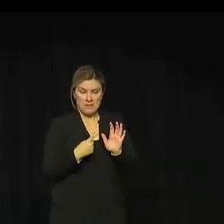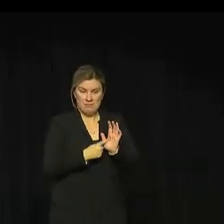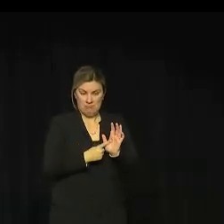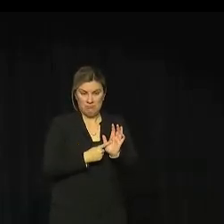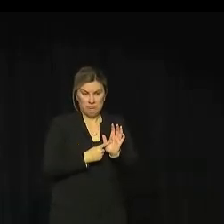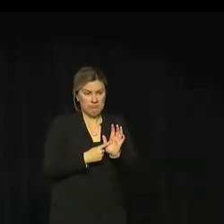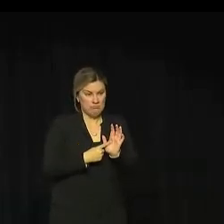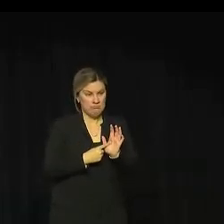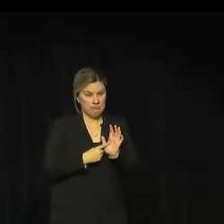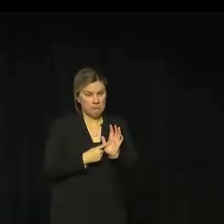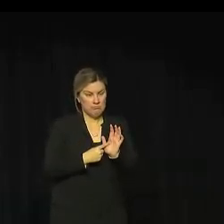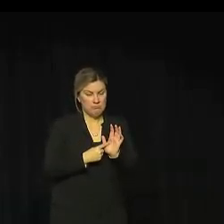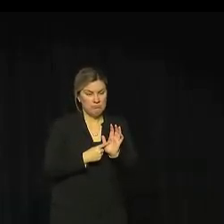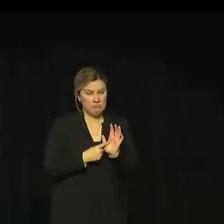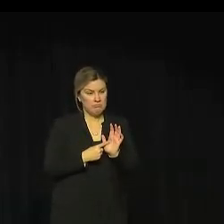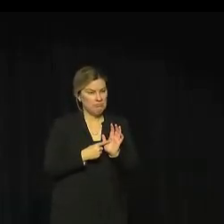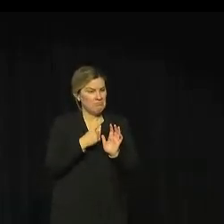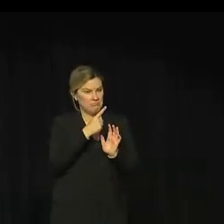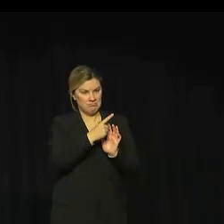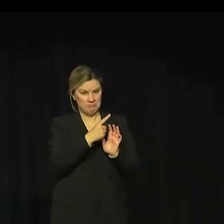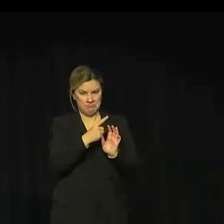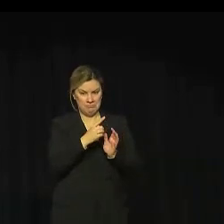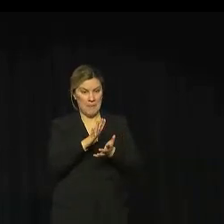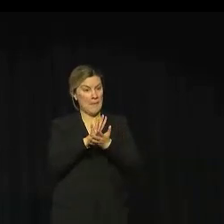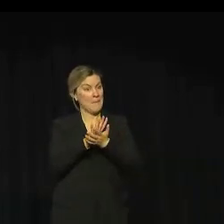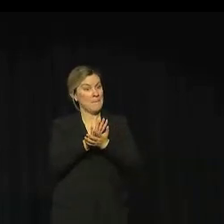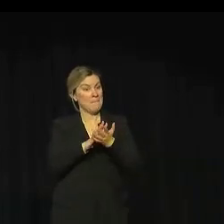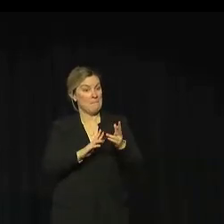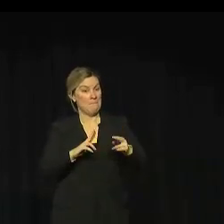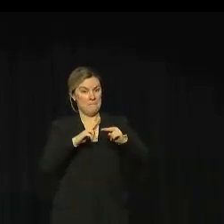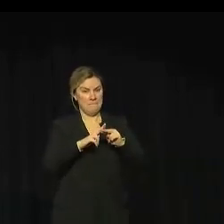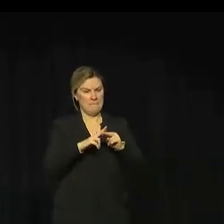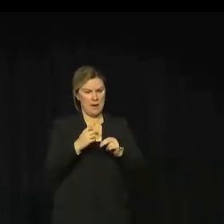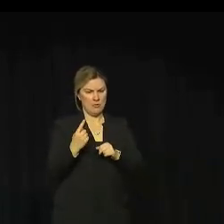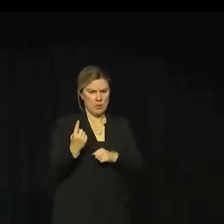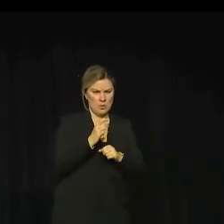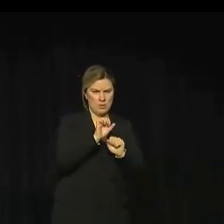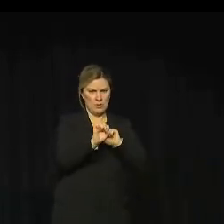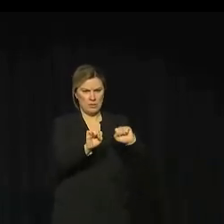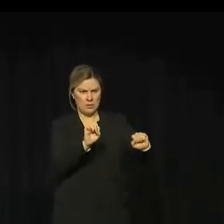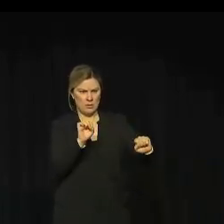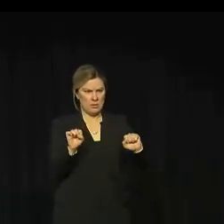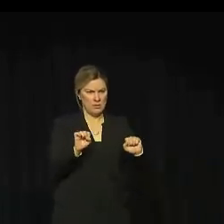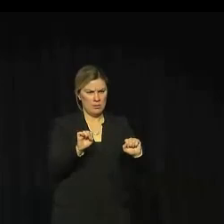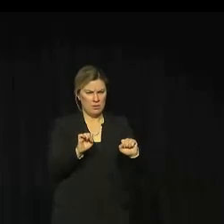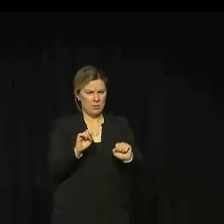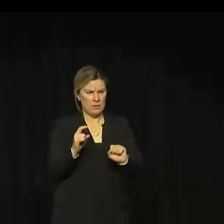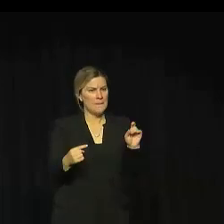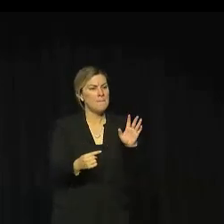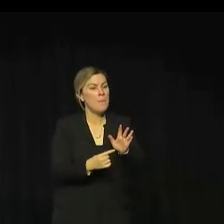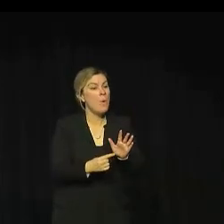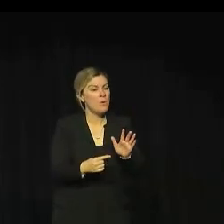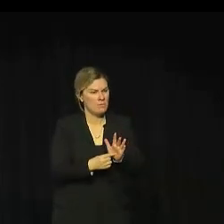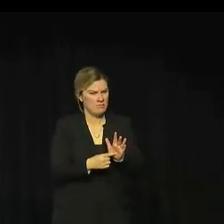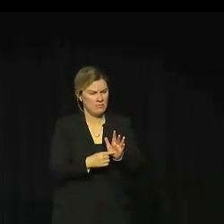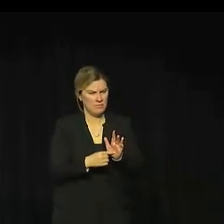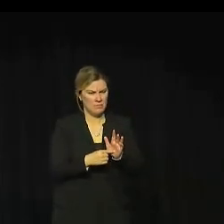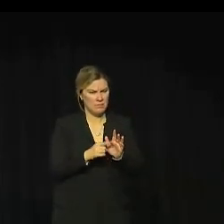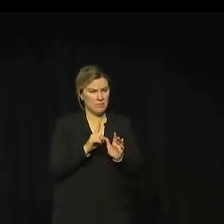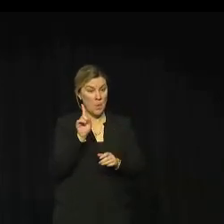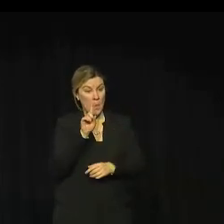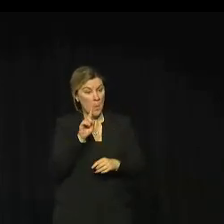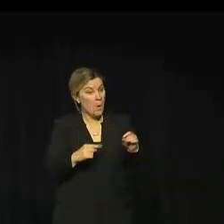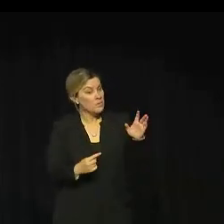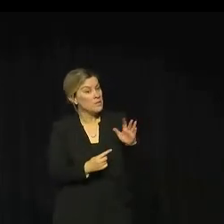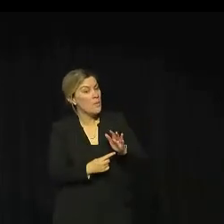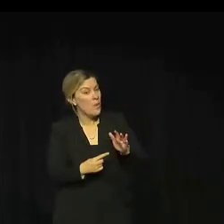domicile of the parent that was important, and the only domicile that was important, was the domicile of